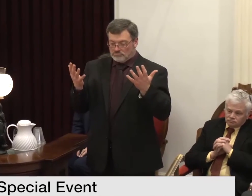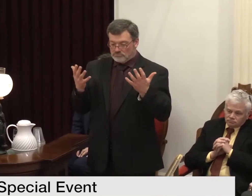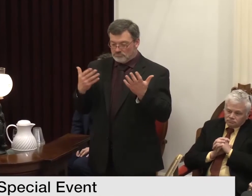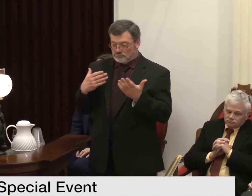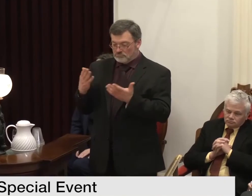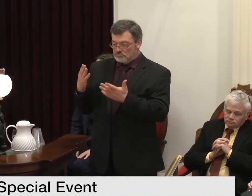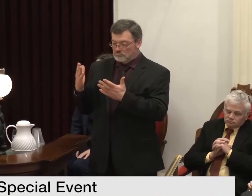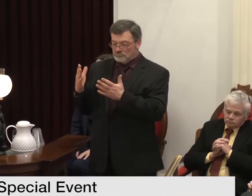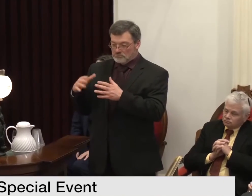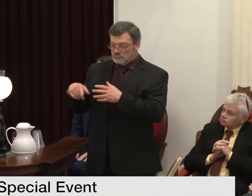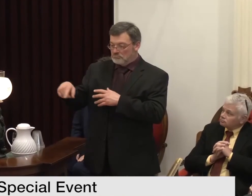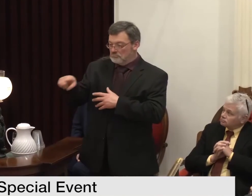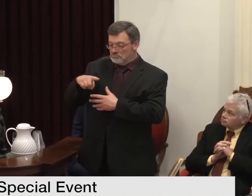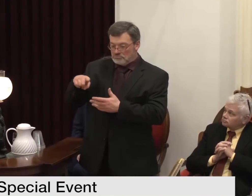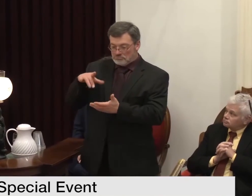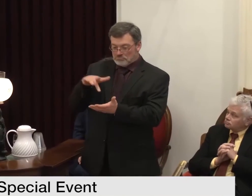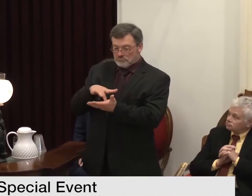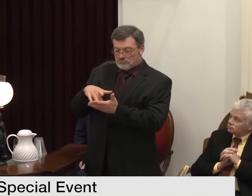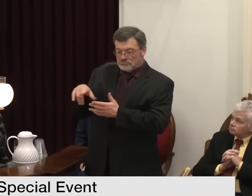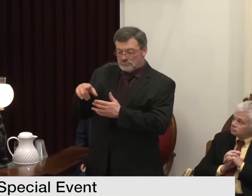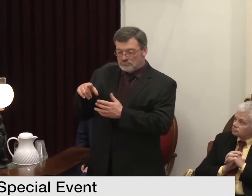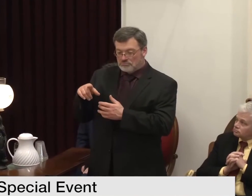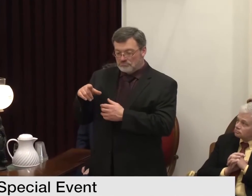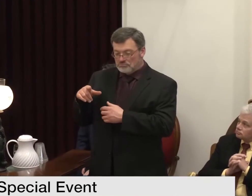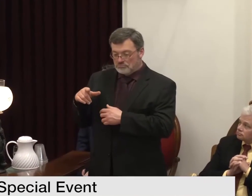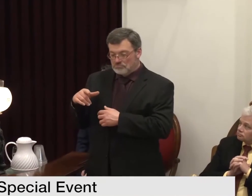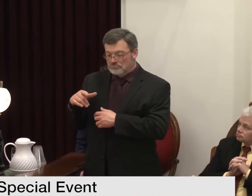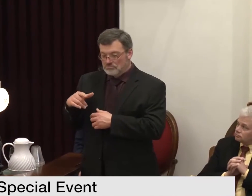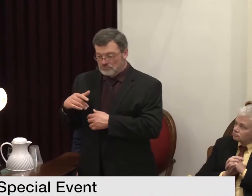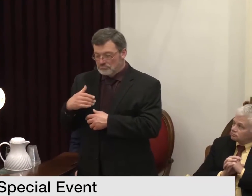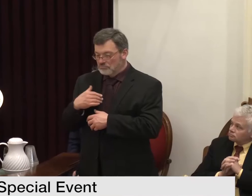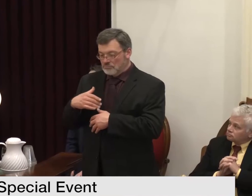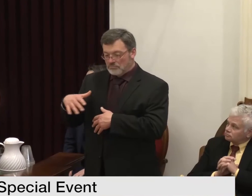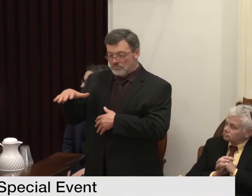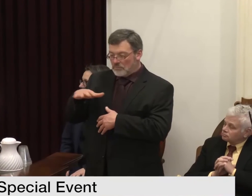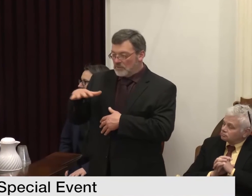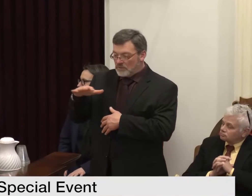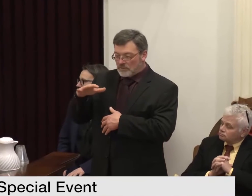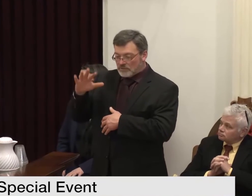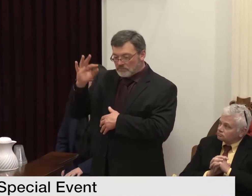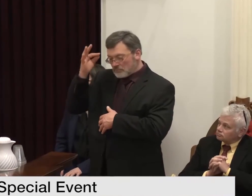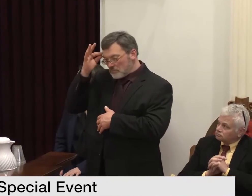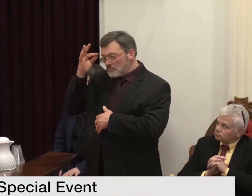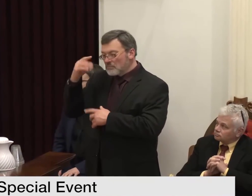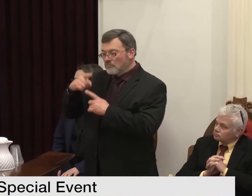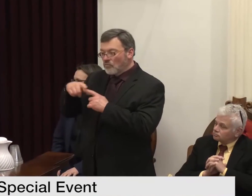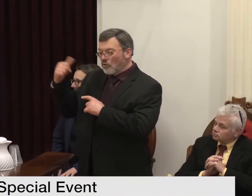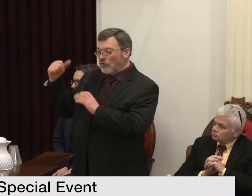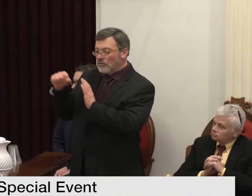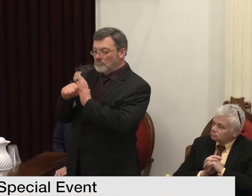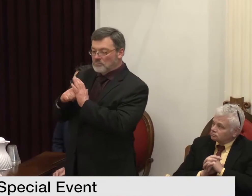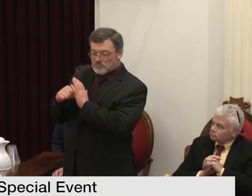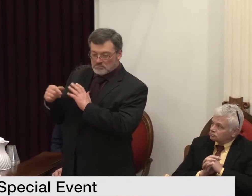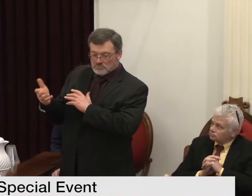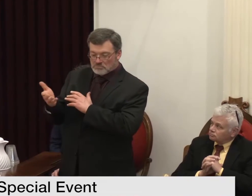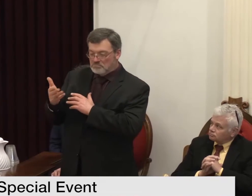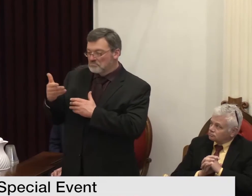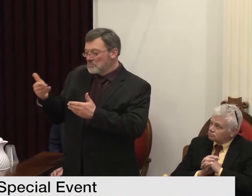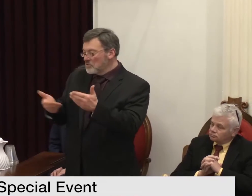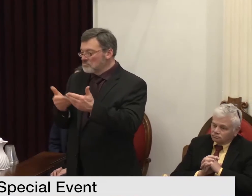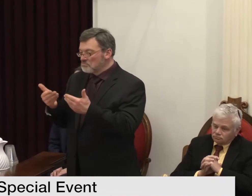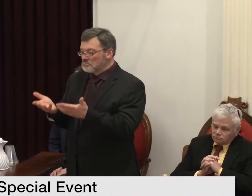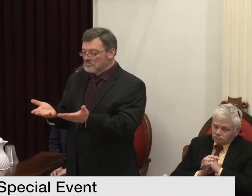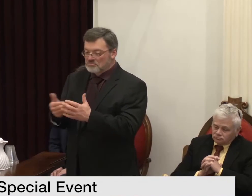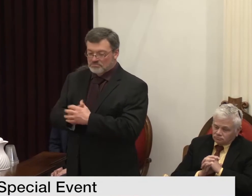Supreme Court, the federal delegation, our other statewide office holders, guests from the Guard, and their friends and guests to